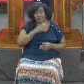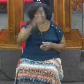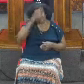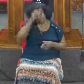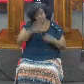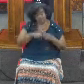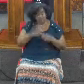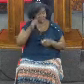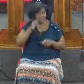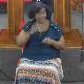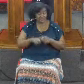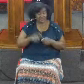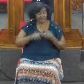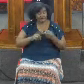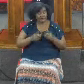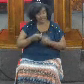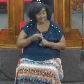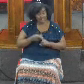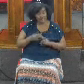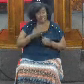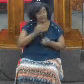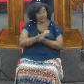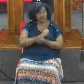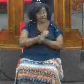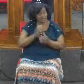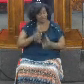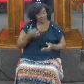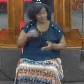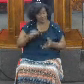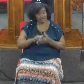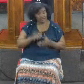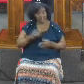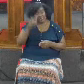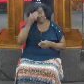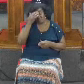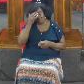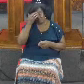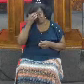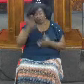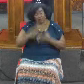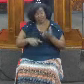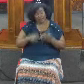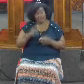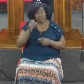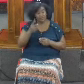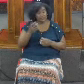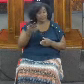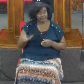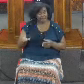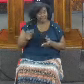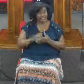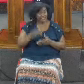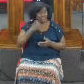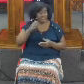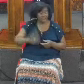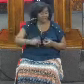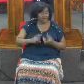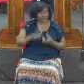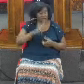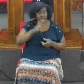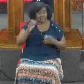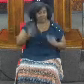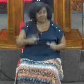my sisters, my friends, my co-workers, those that I'm associated. What is the one thing that I need to be